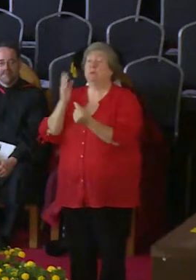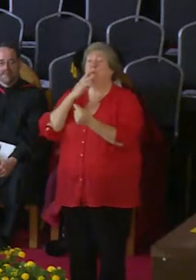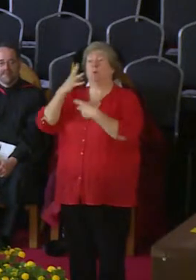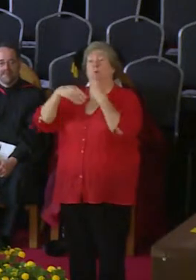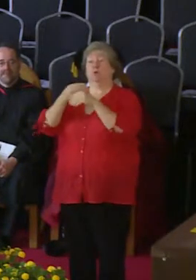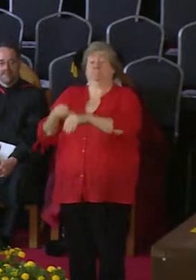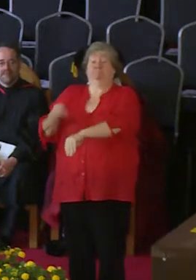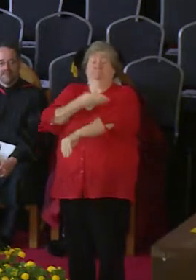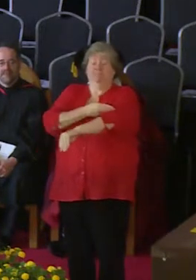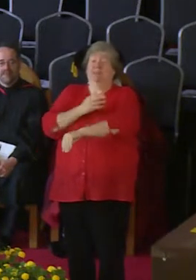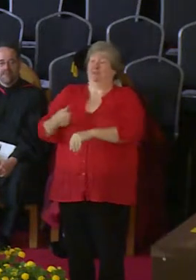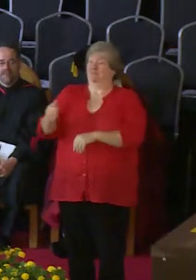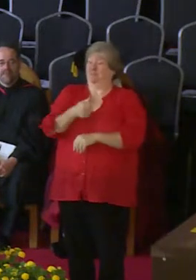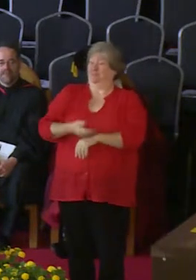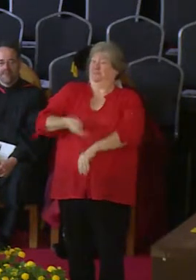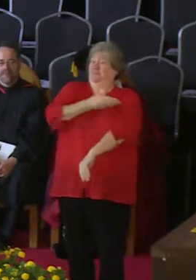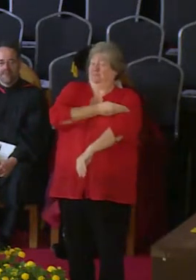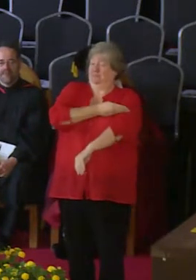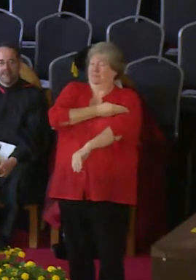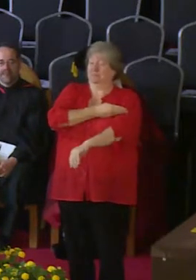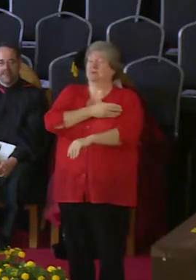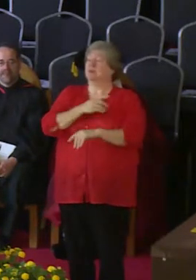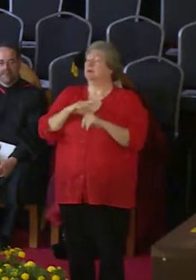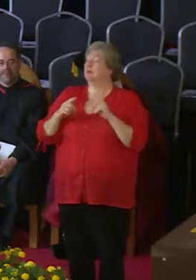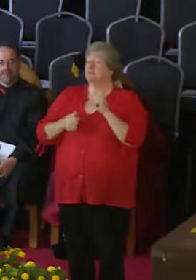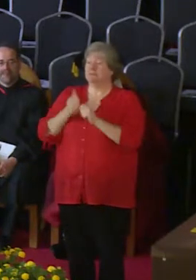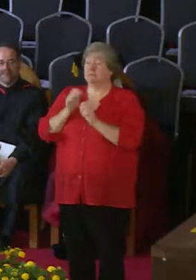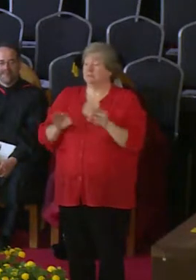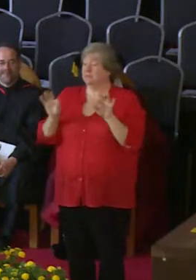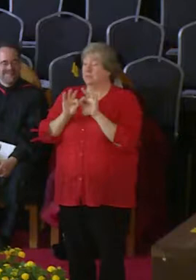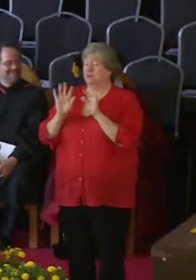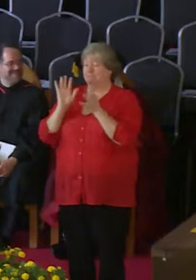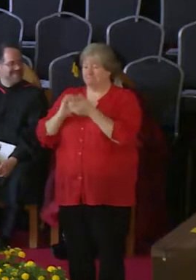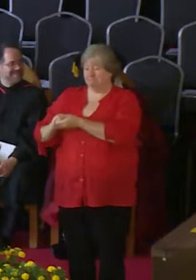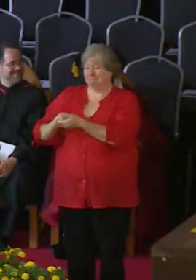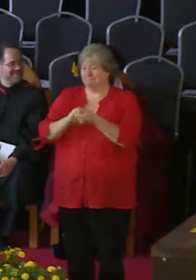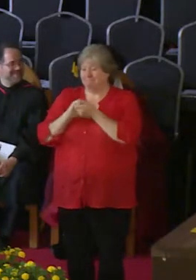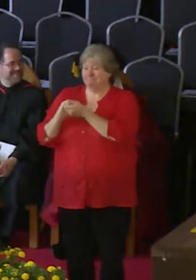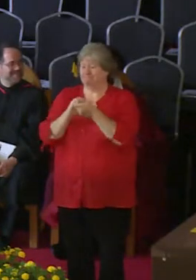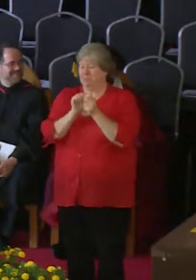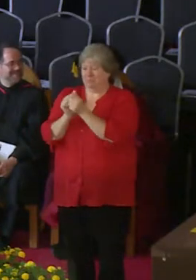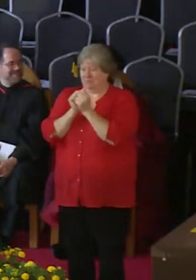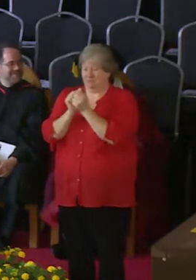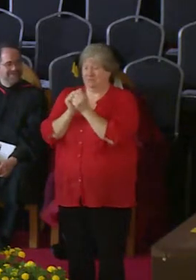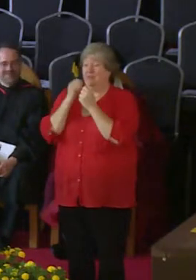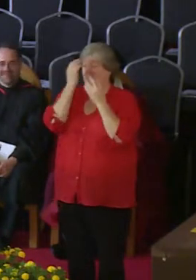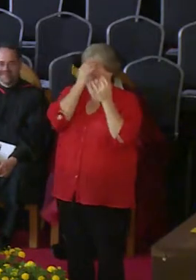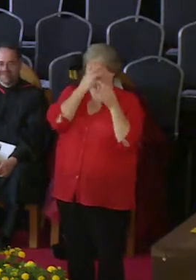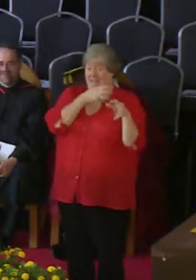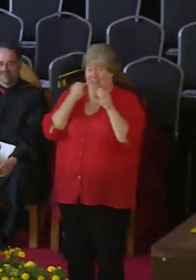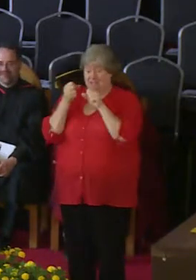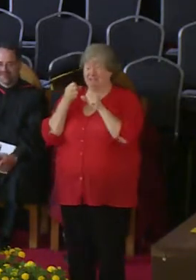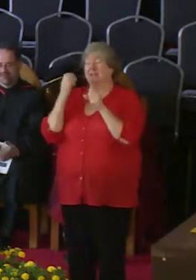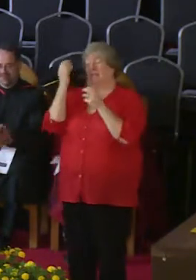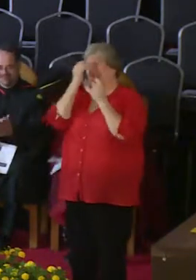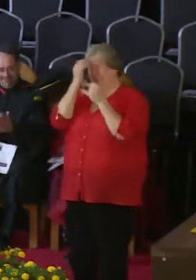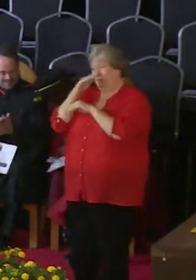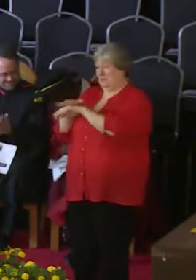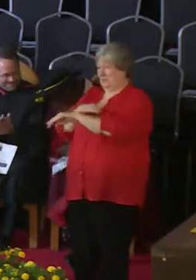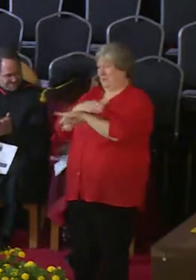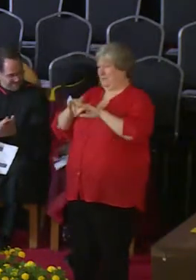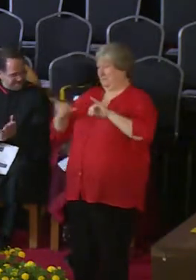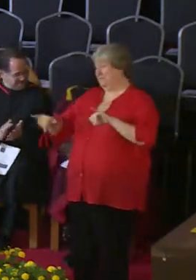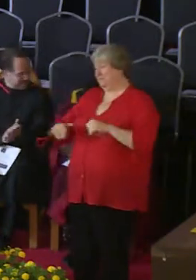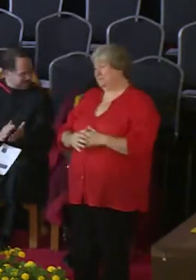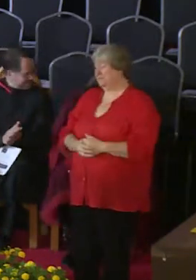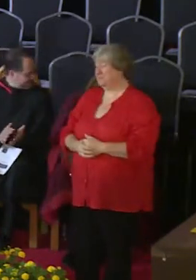world. Go together. Think fast and think slow. Thank you very much.